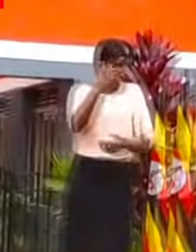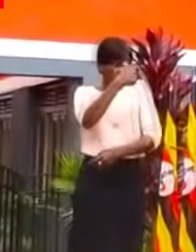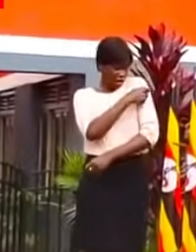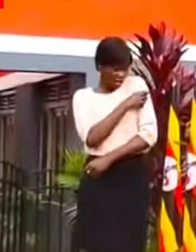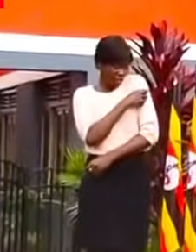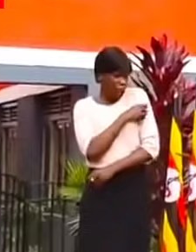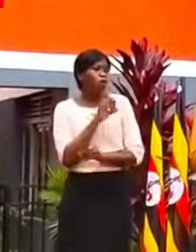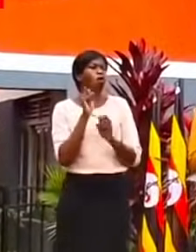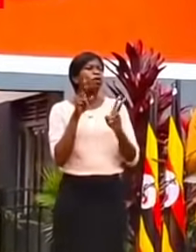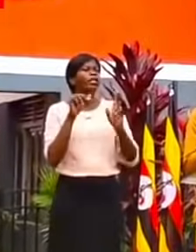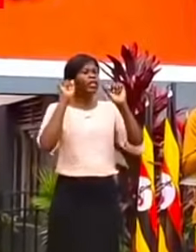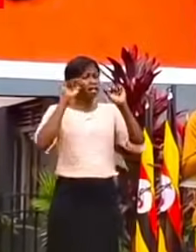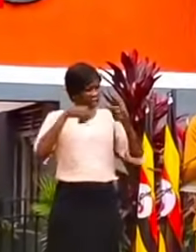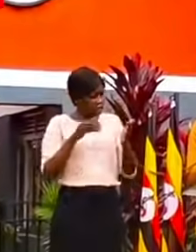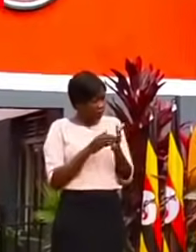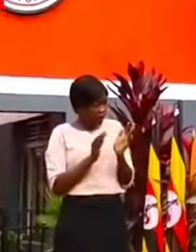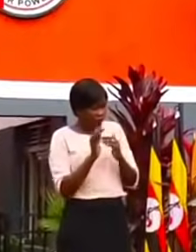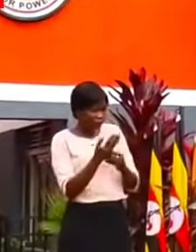sure they are available